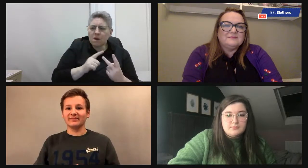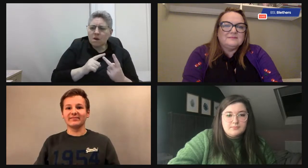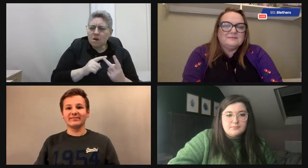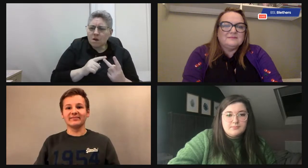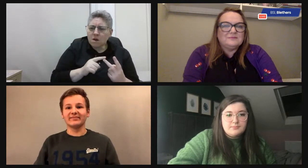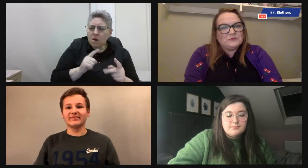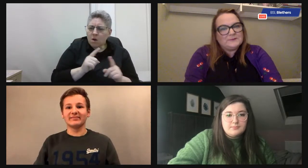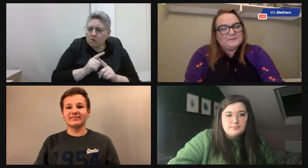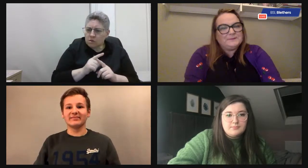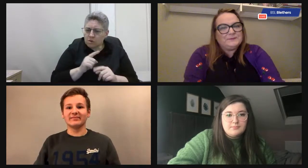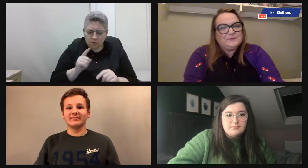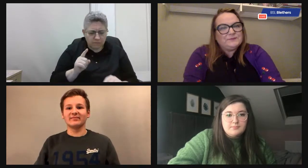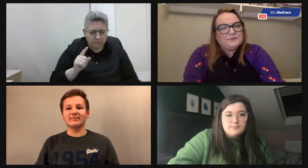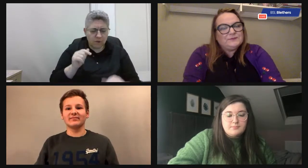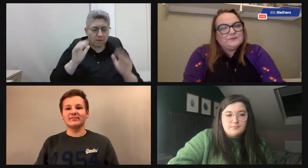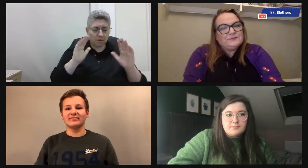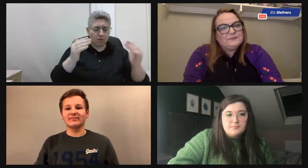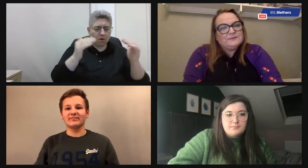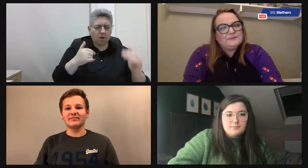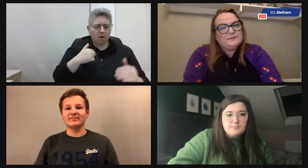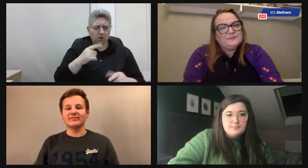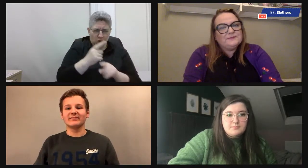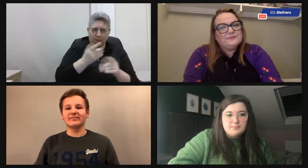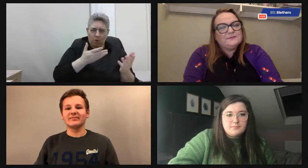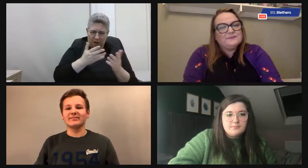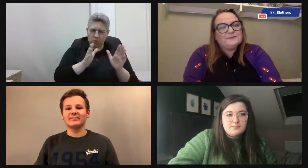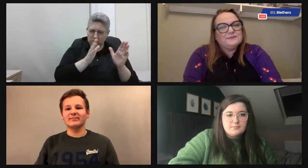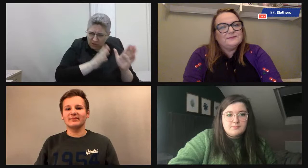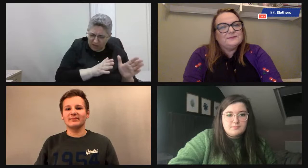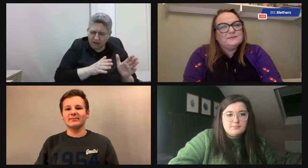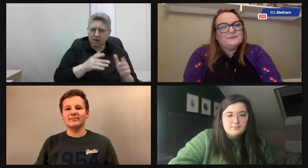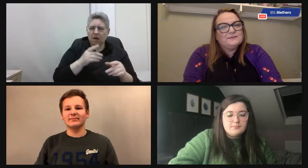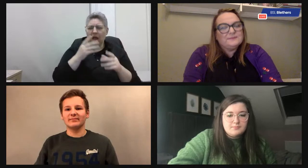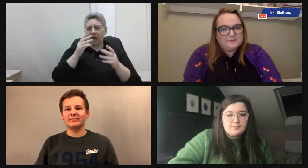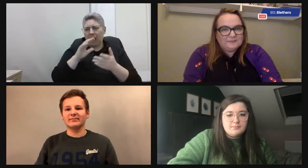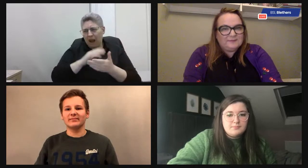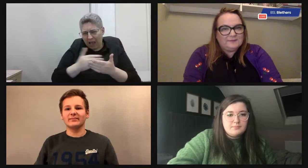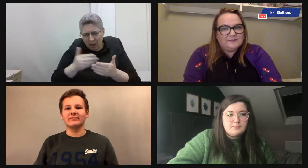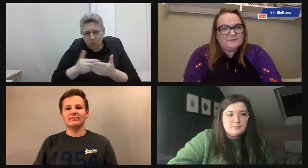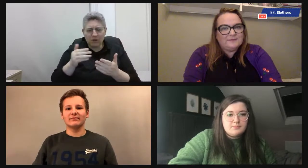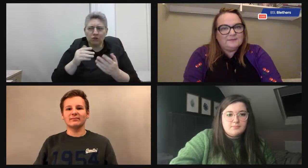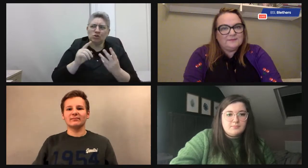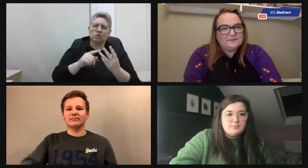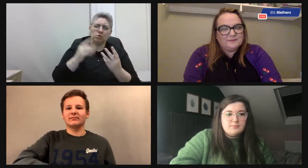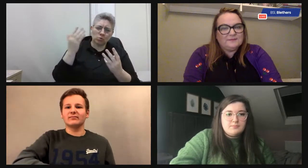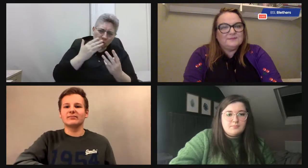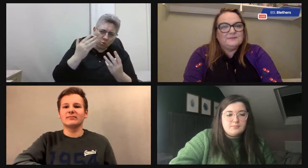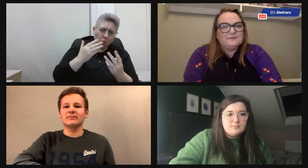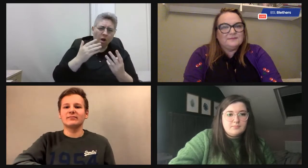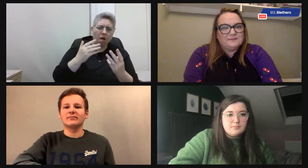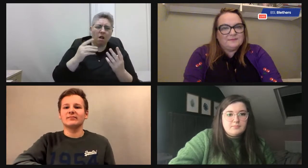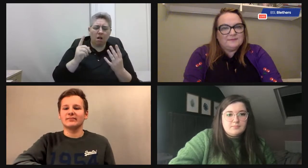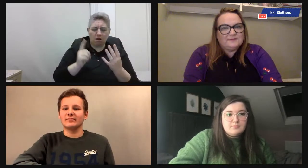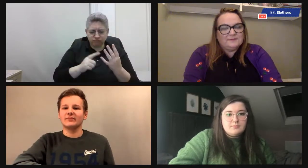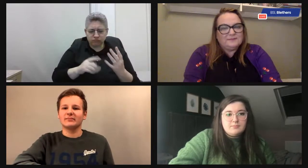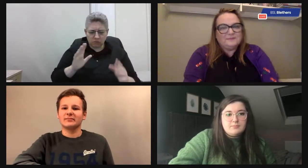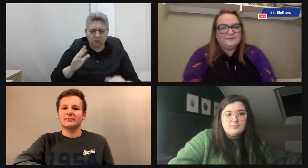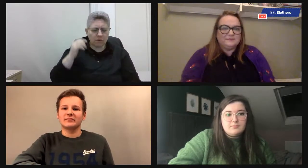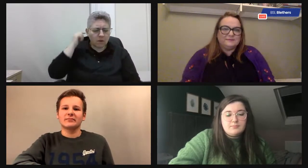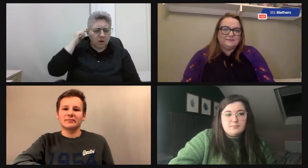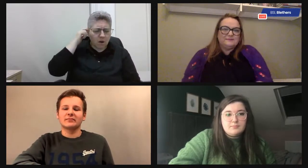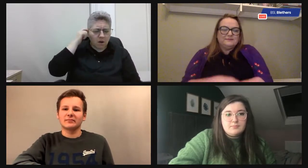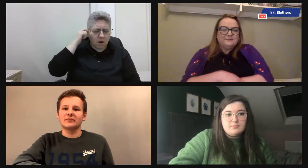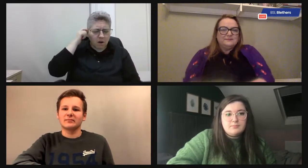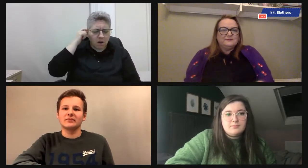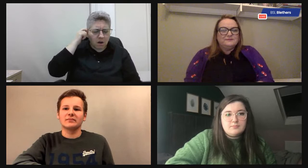you could go to someone that you felt comfortable with. Okay, great. I'm going to move on now. We've talked about a number of issues: